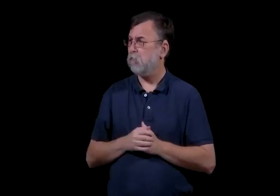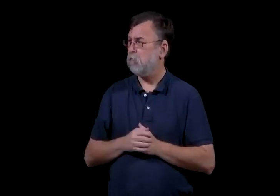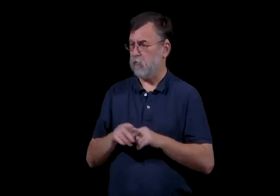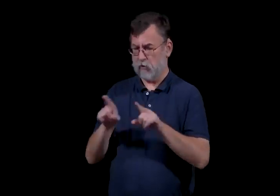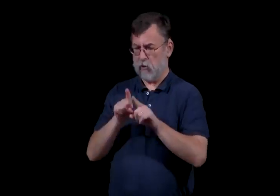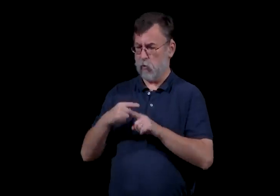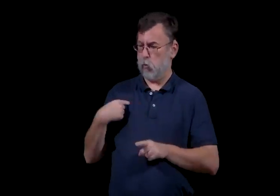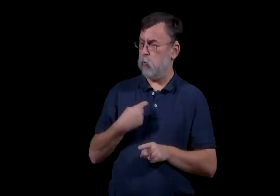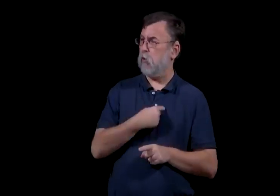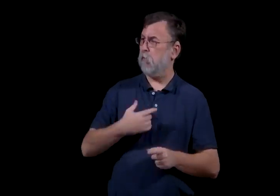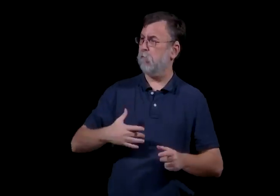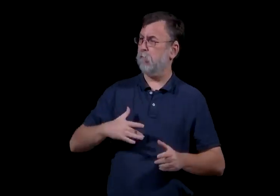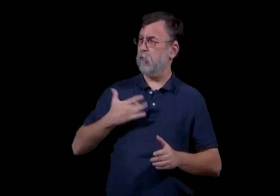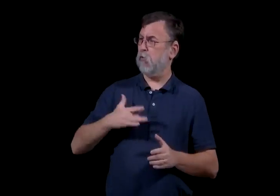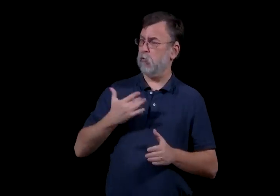And we thank you, Lord.